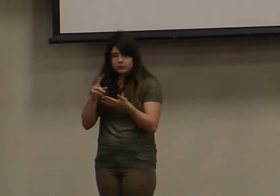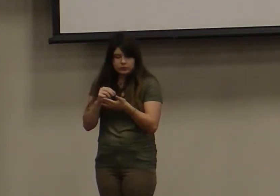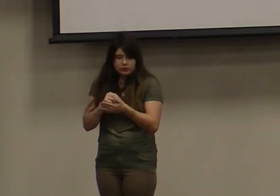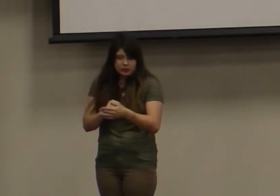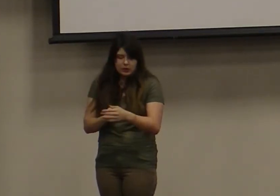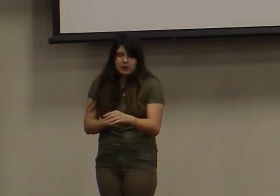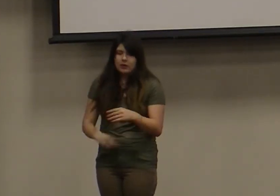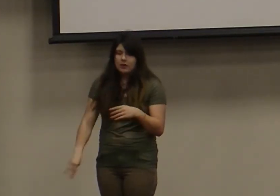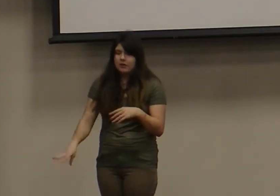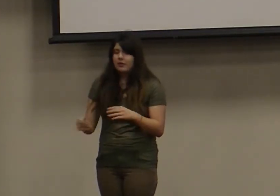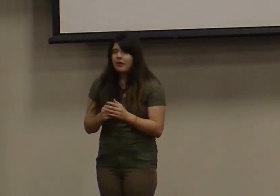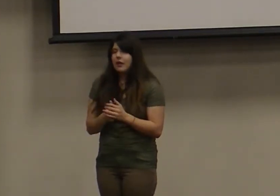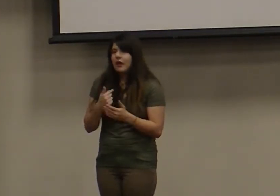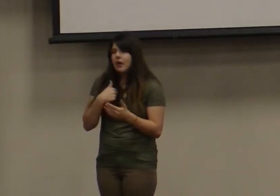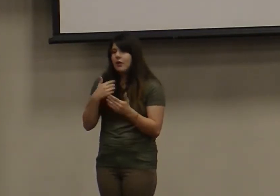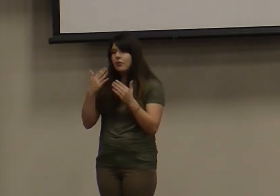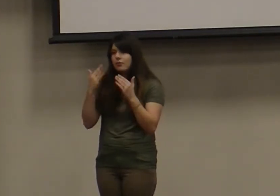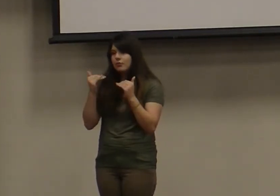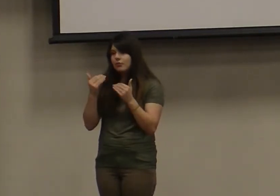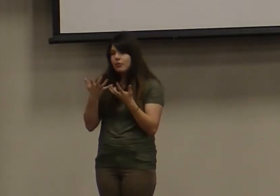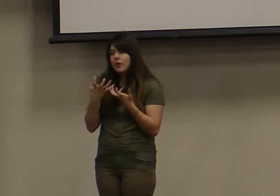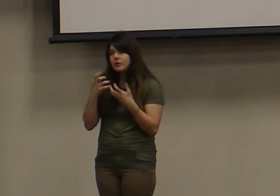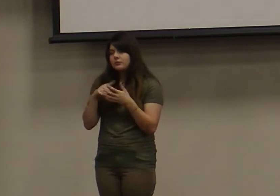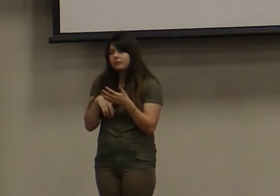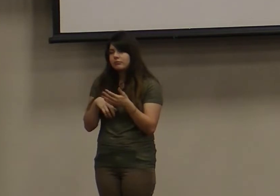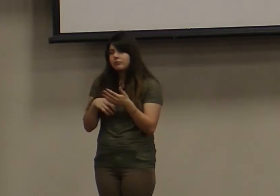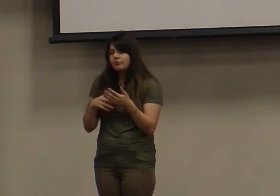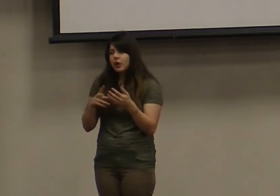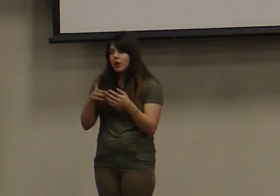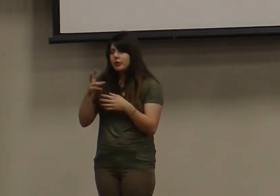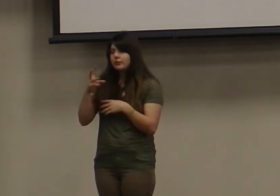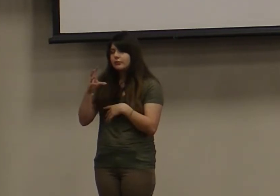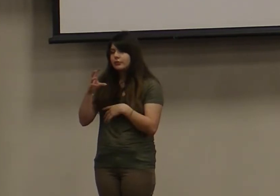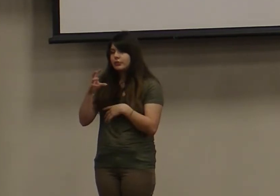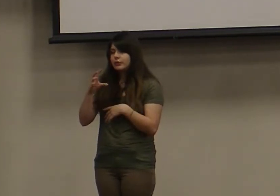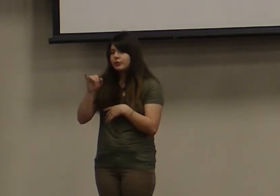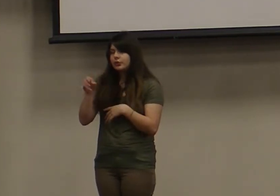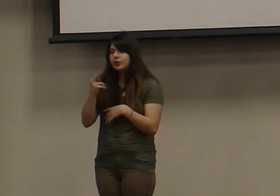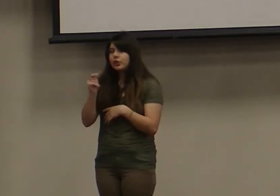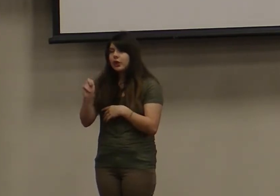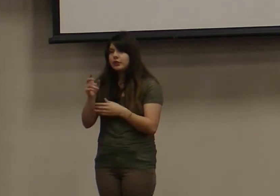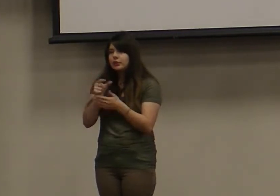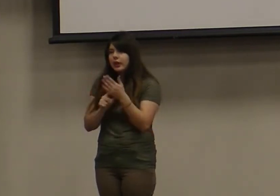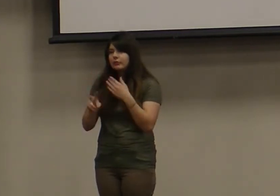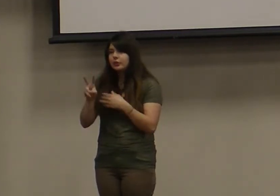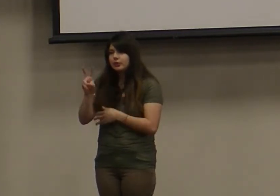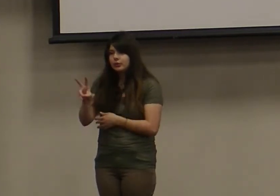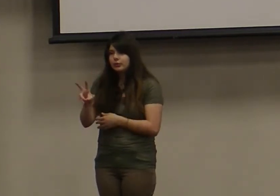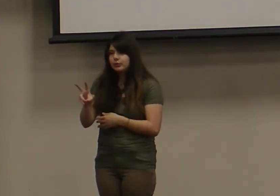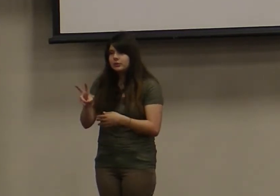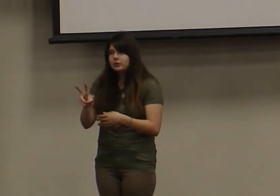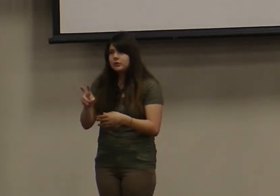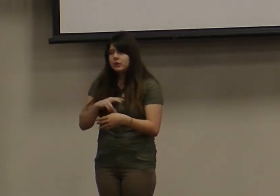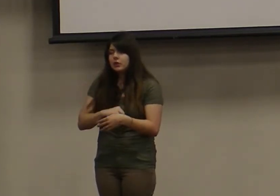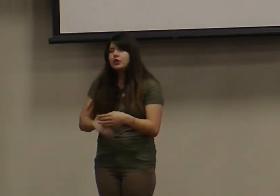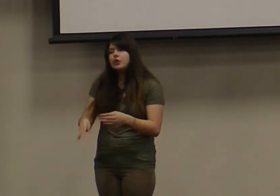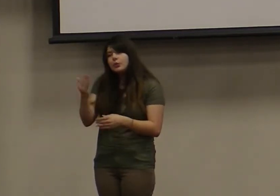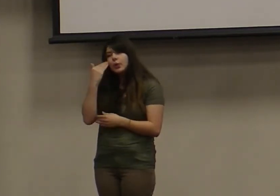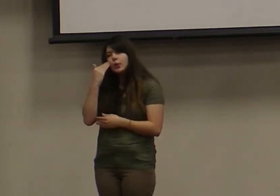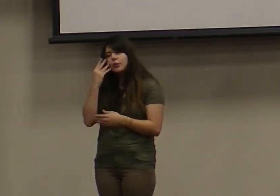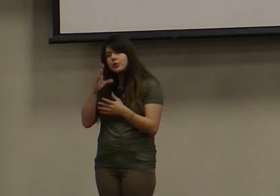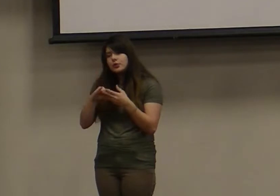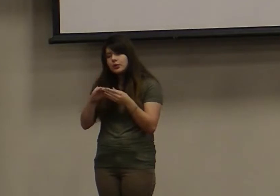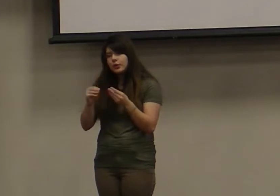two found in the Gospel of John. The first beginning in chapter 2. You know the story. You know